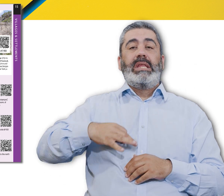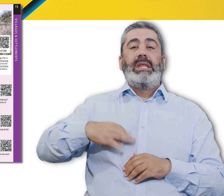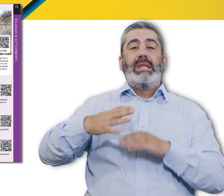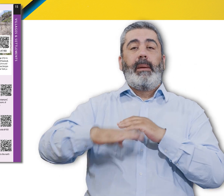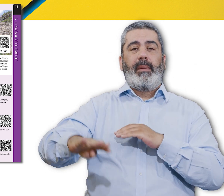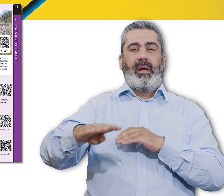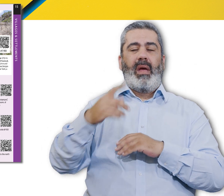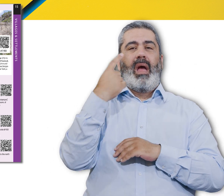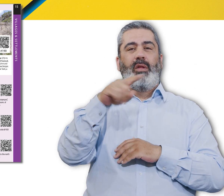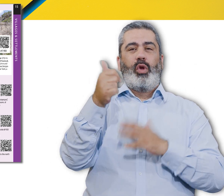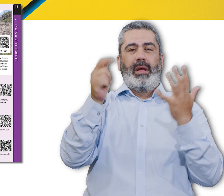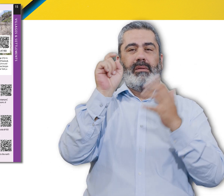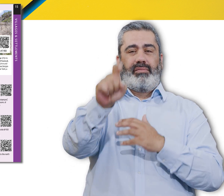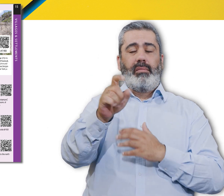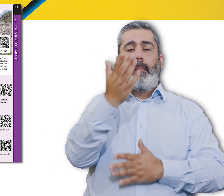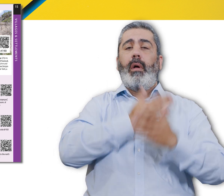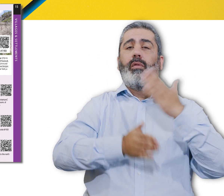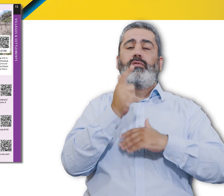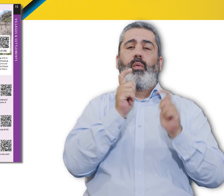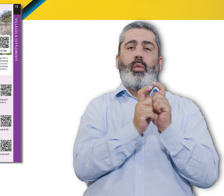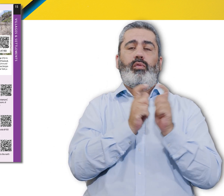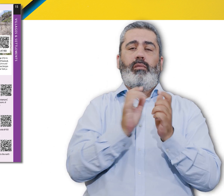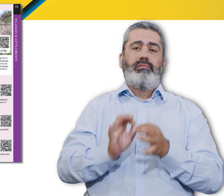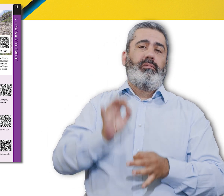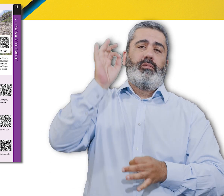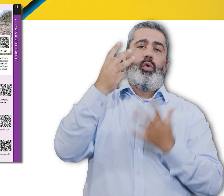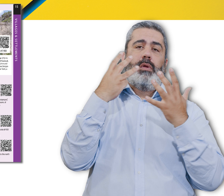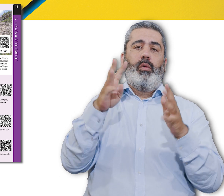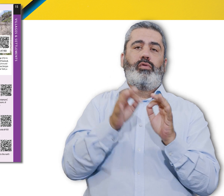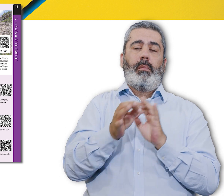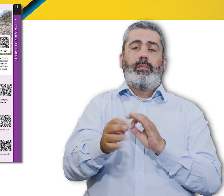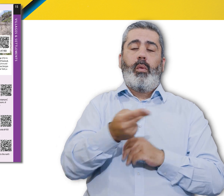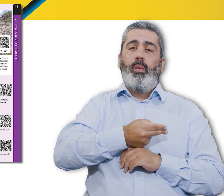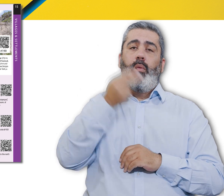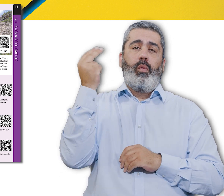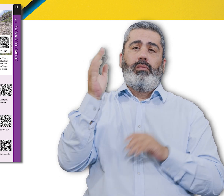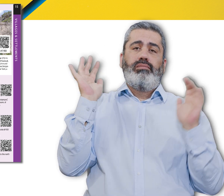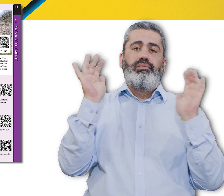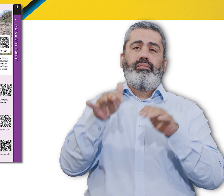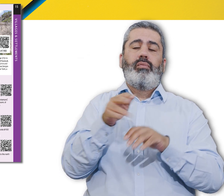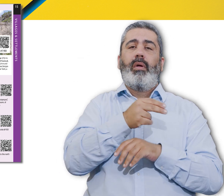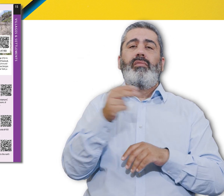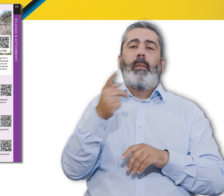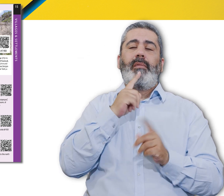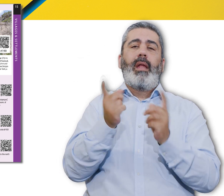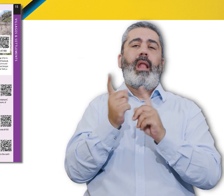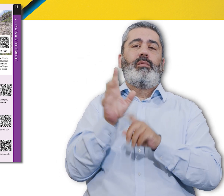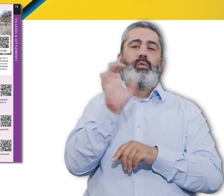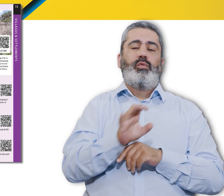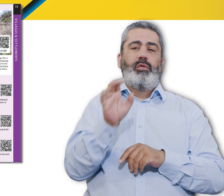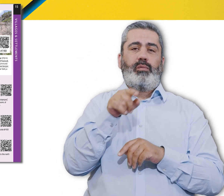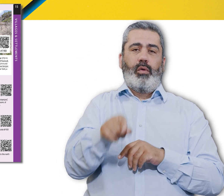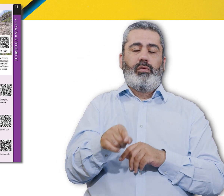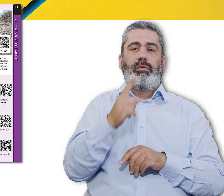88. Kipoi, number 106. Traditional village, alt. 800 m, very popular with lovers